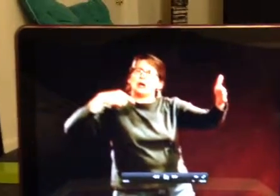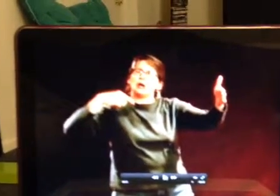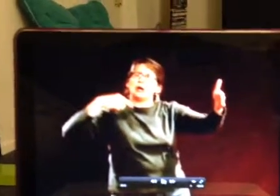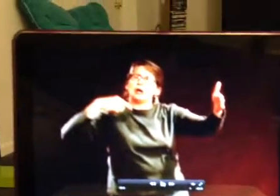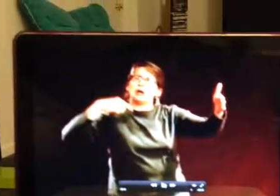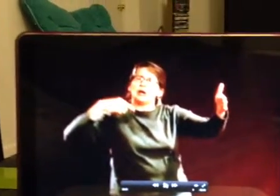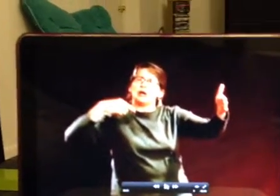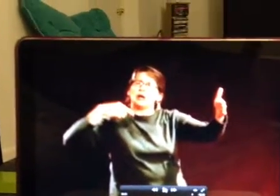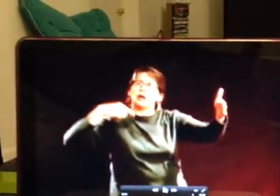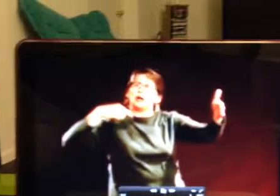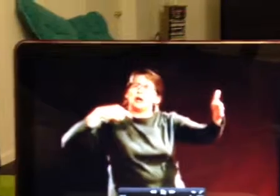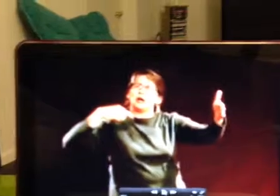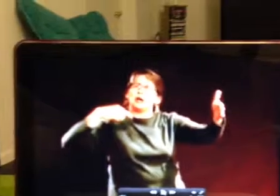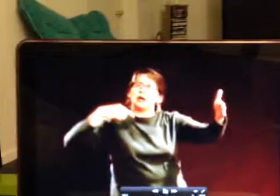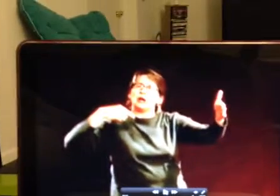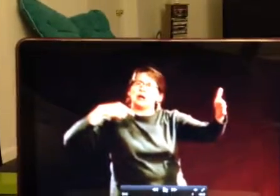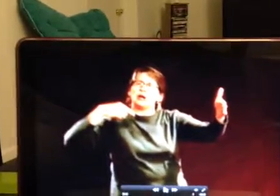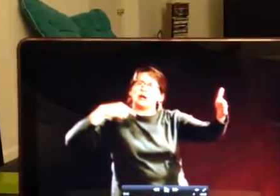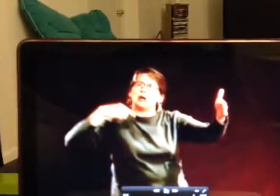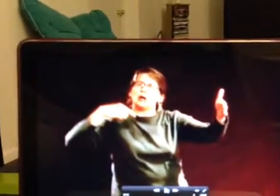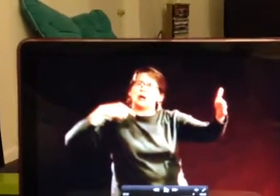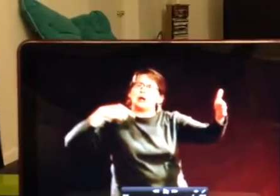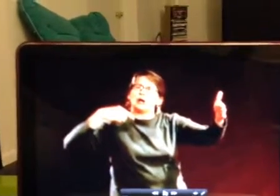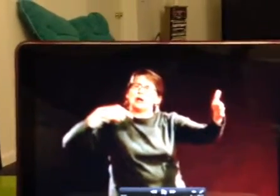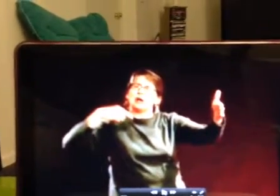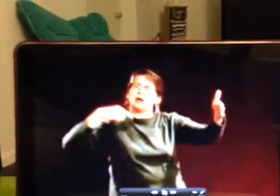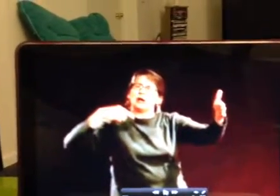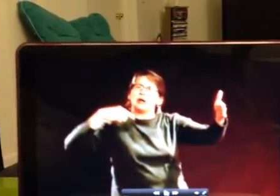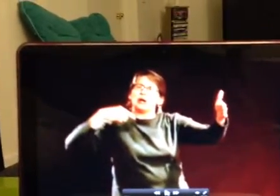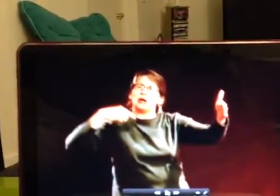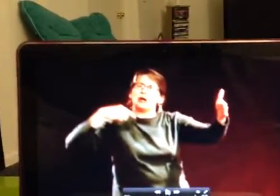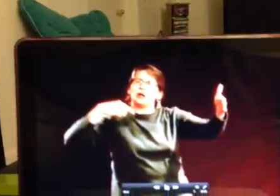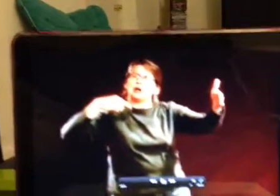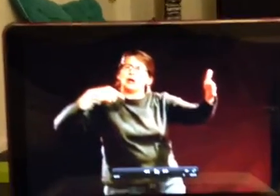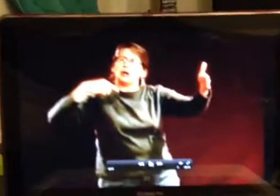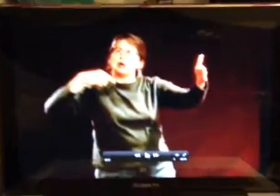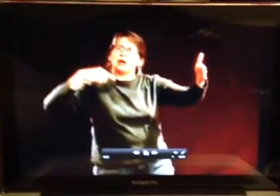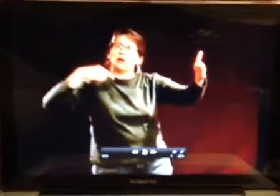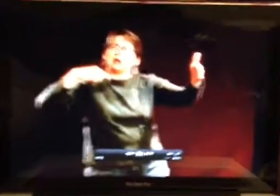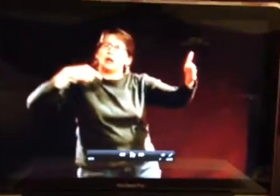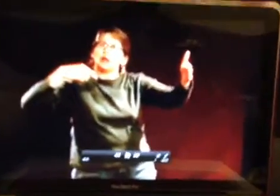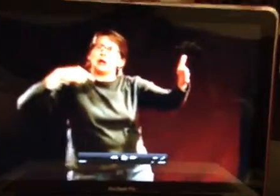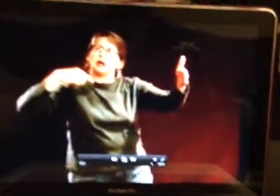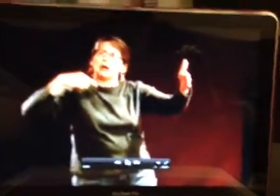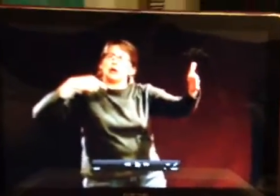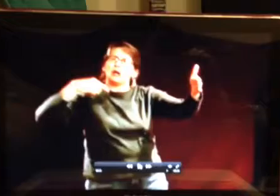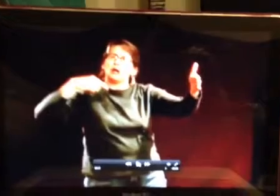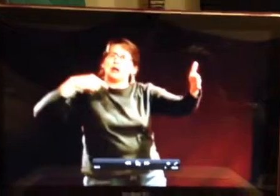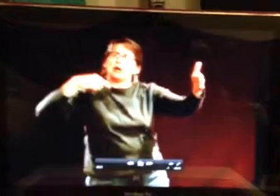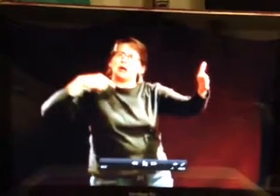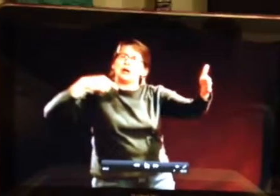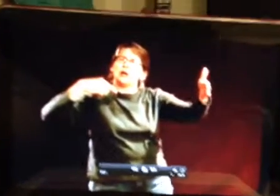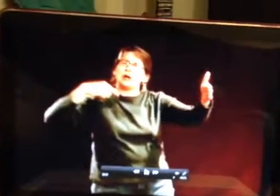going straight down the middle of the water, we had to go over closer